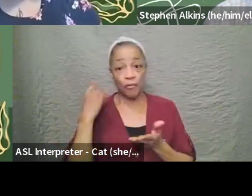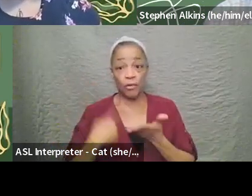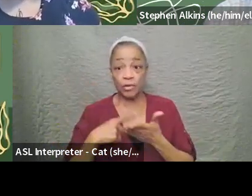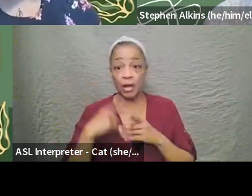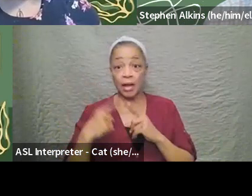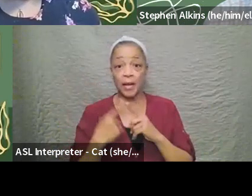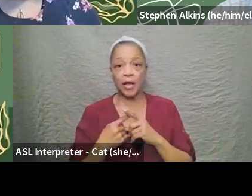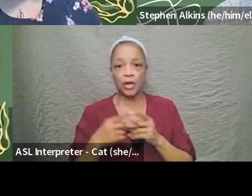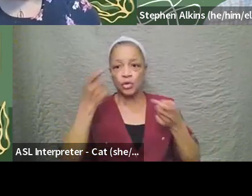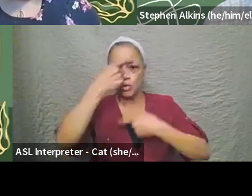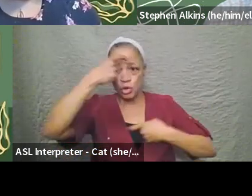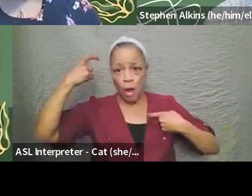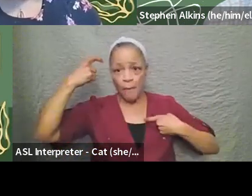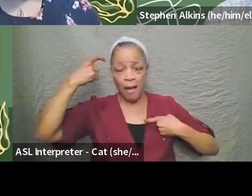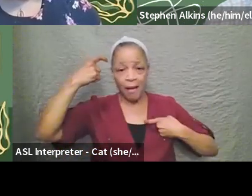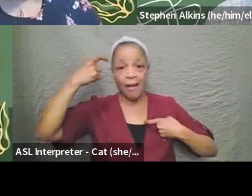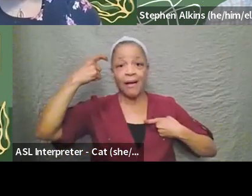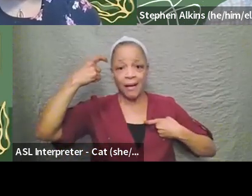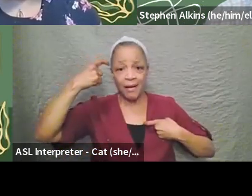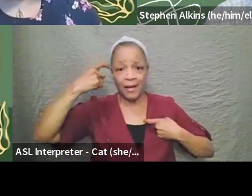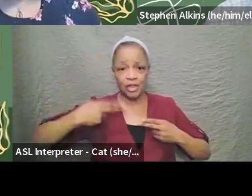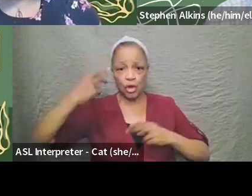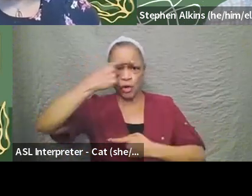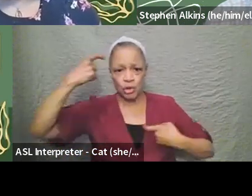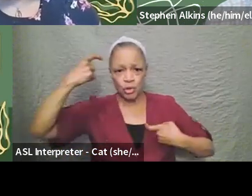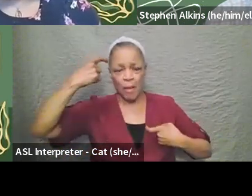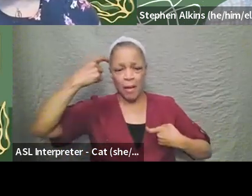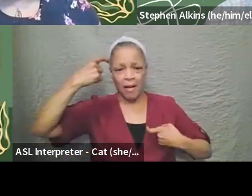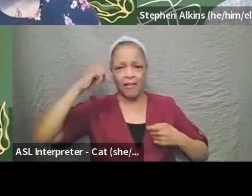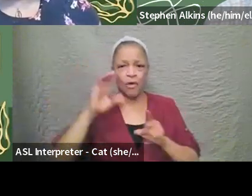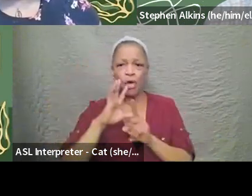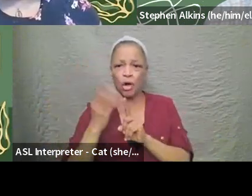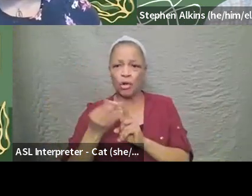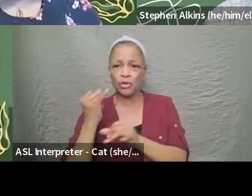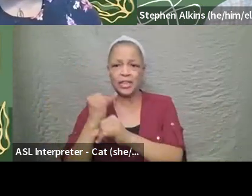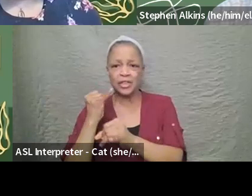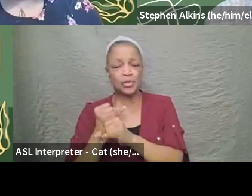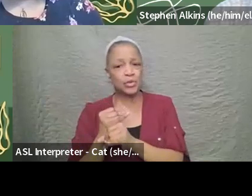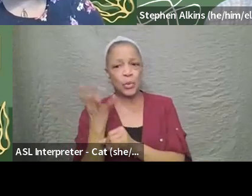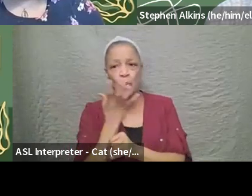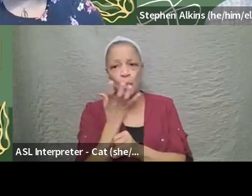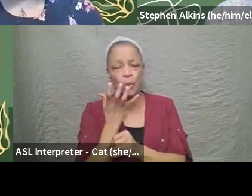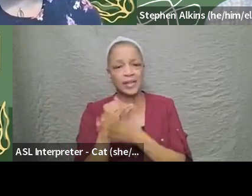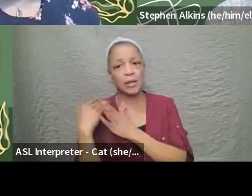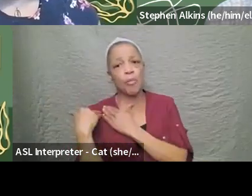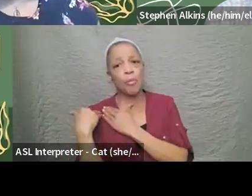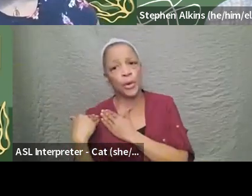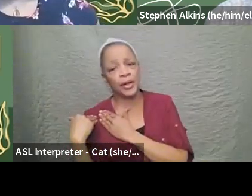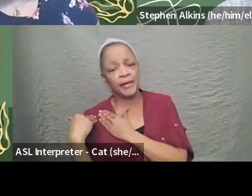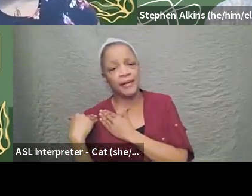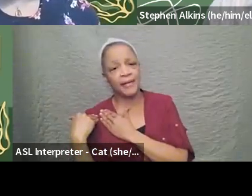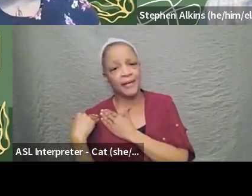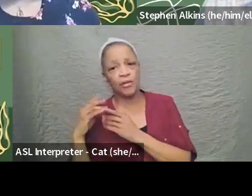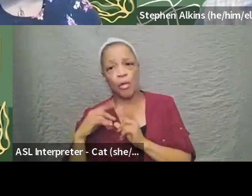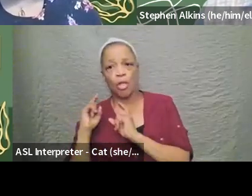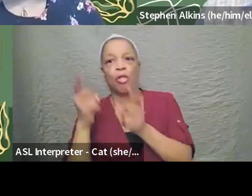trauma that exists historically for cultural institutions. And so it's a burden to sort of put that on